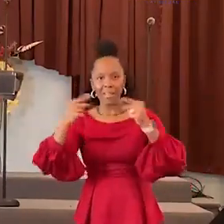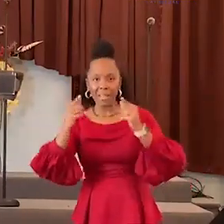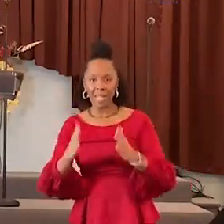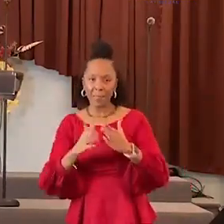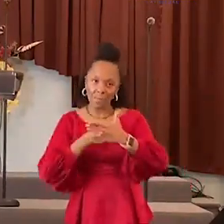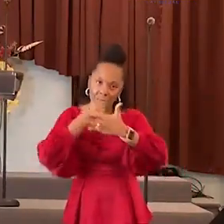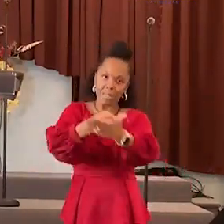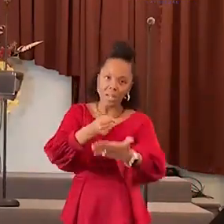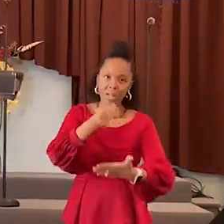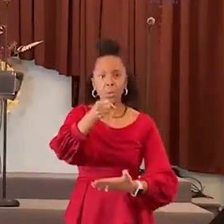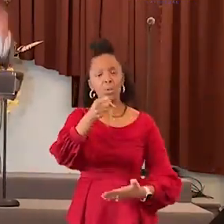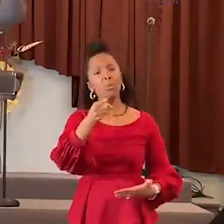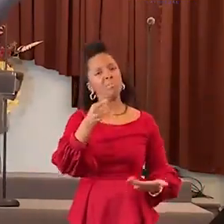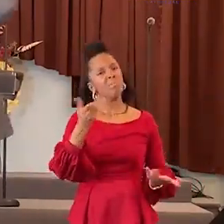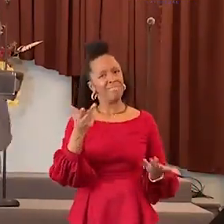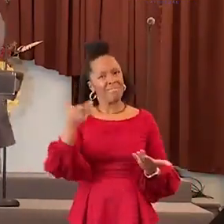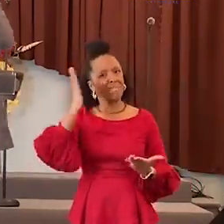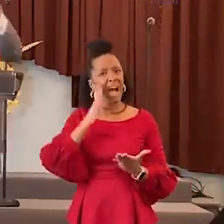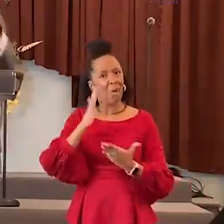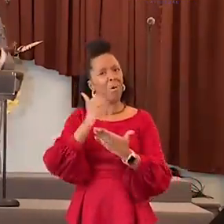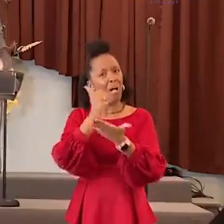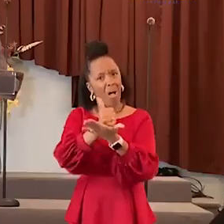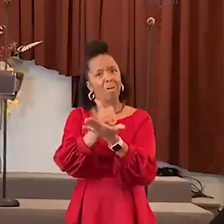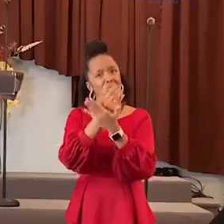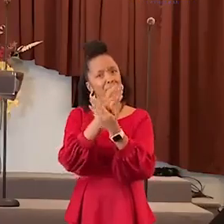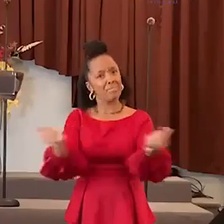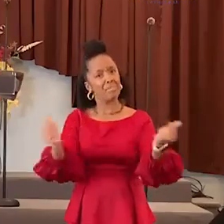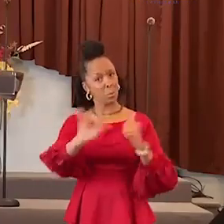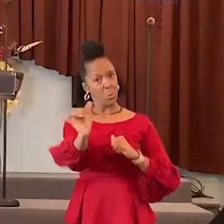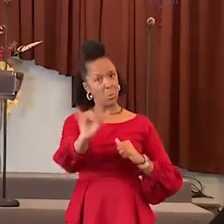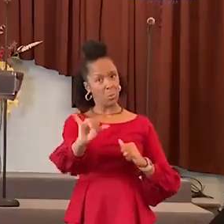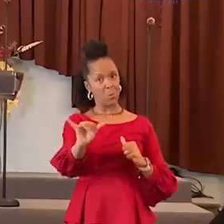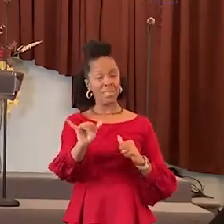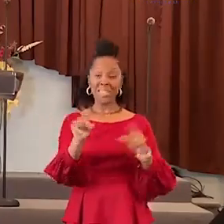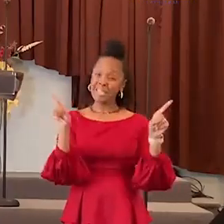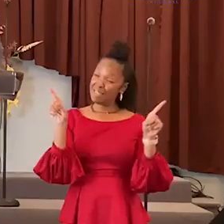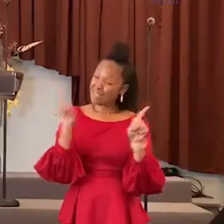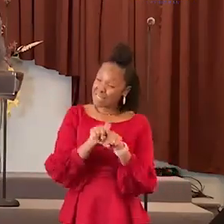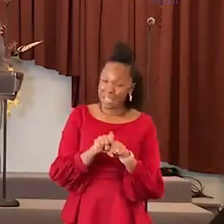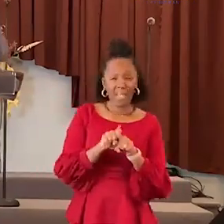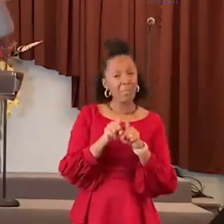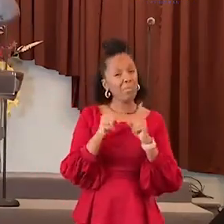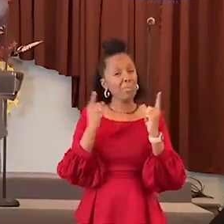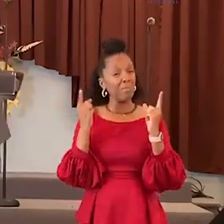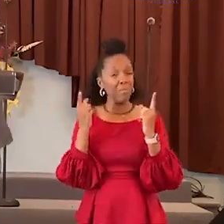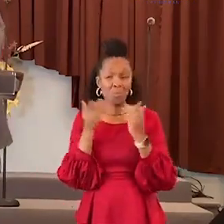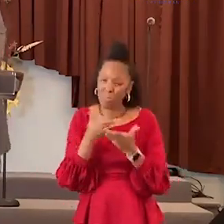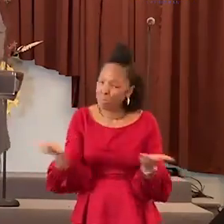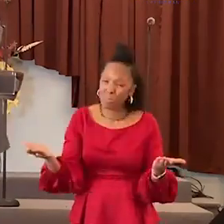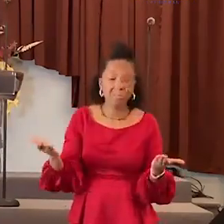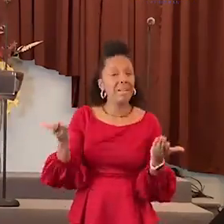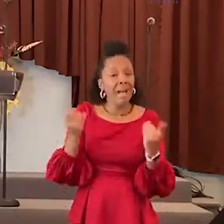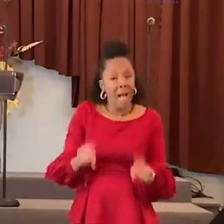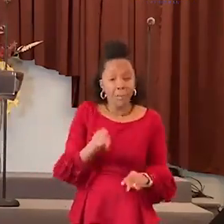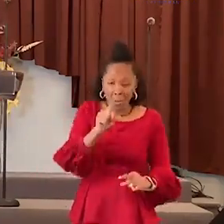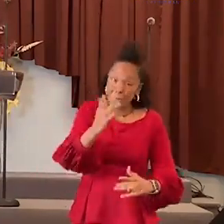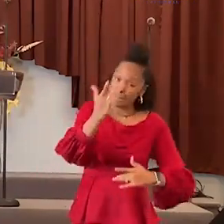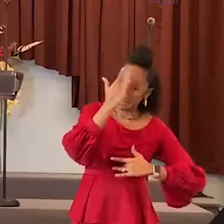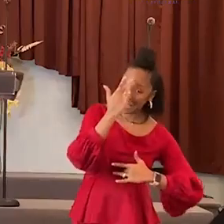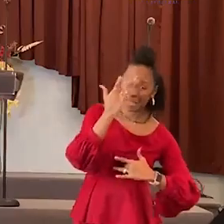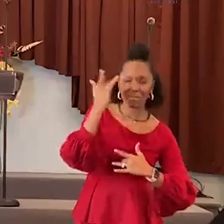God will bring you out. Because you are the certain man, the same way you got sick, in the same way God will heal your body.